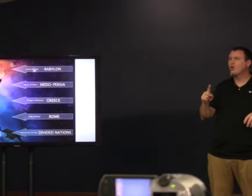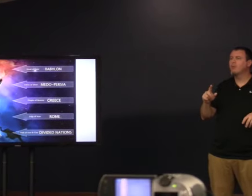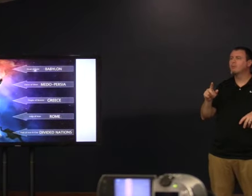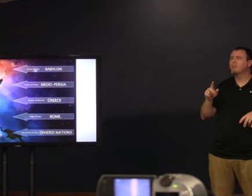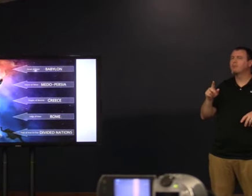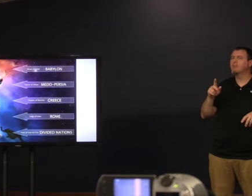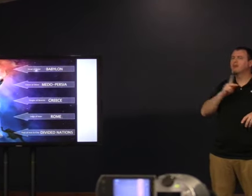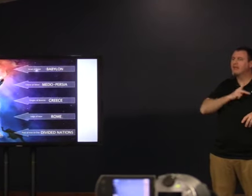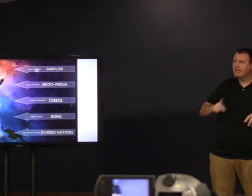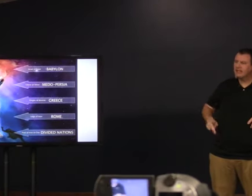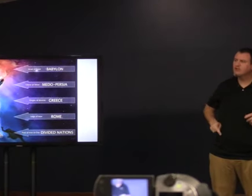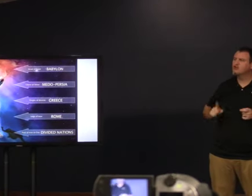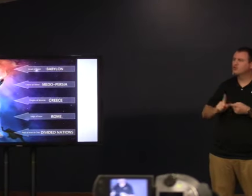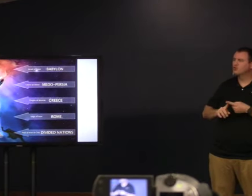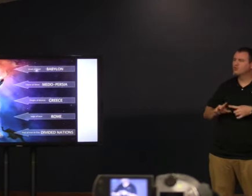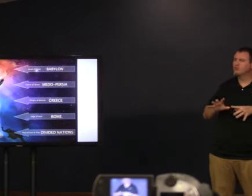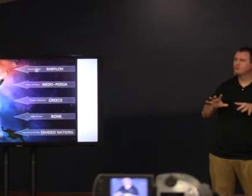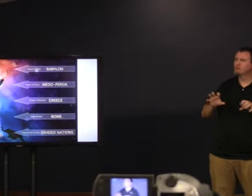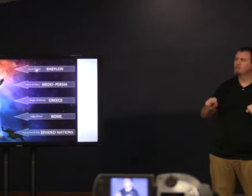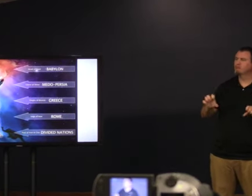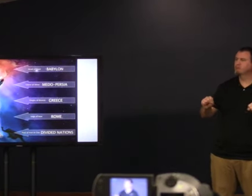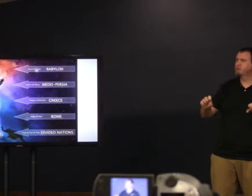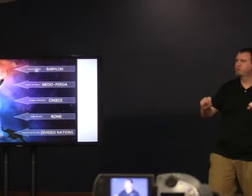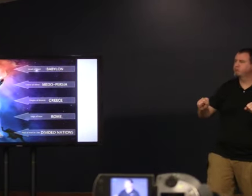Oop. It's normal for kings to